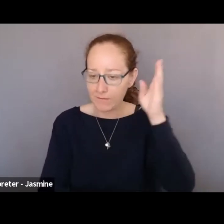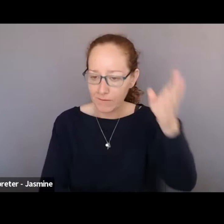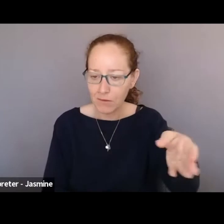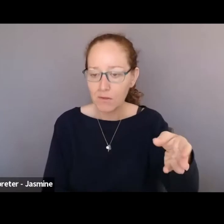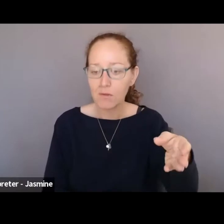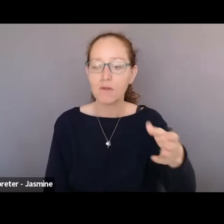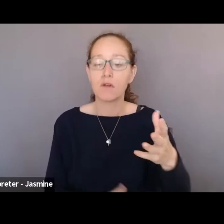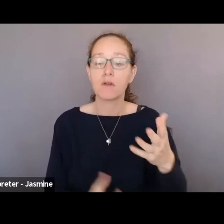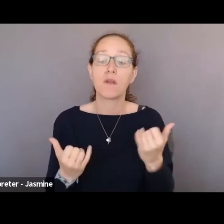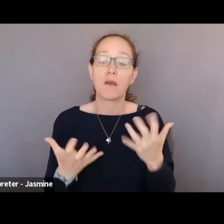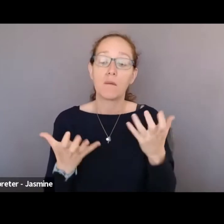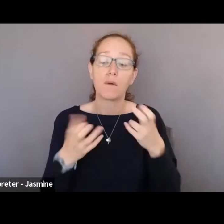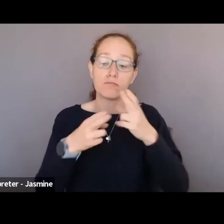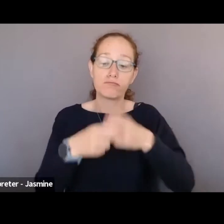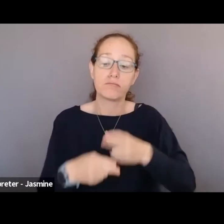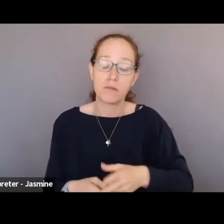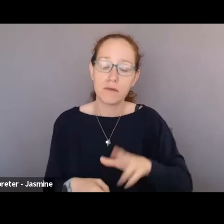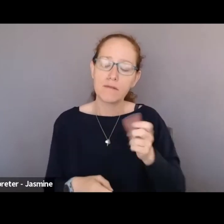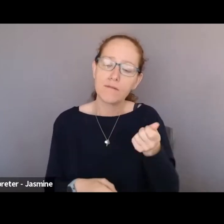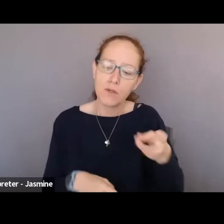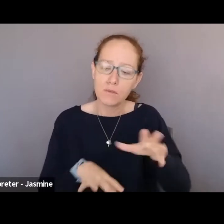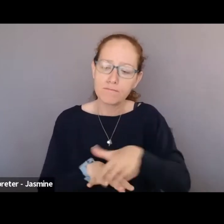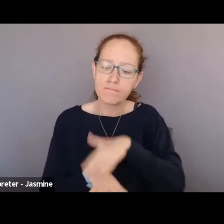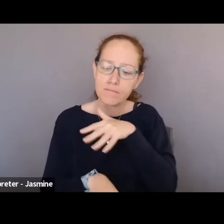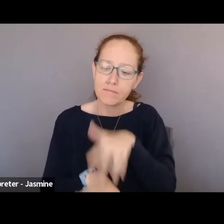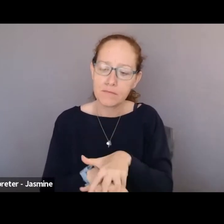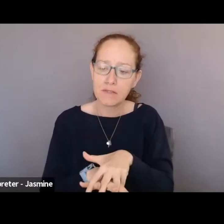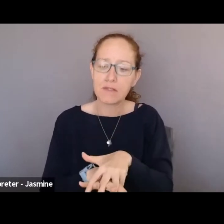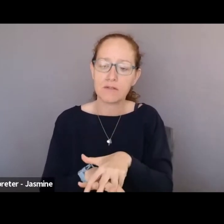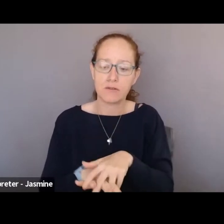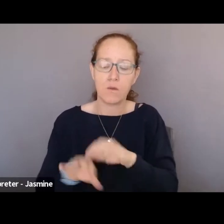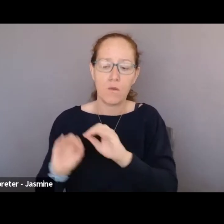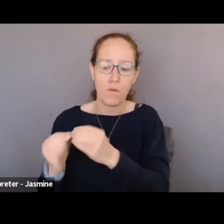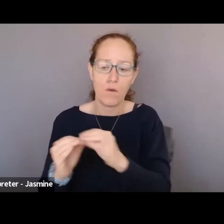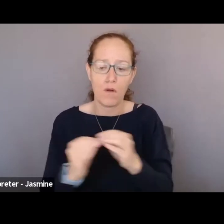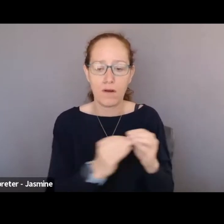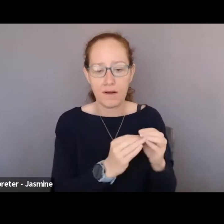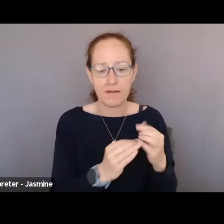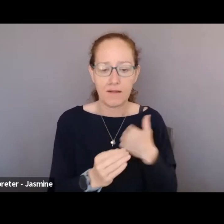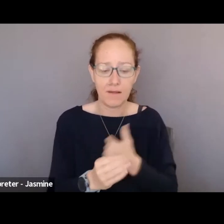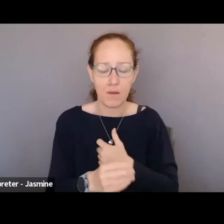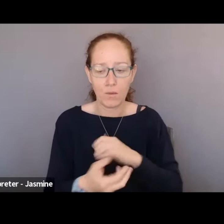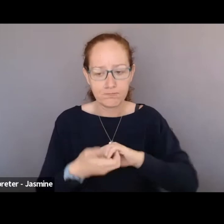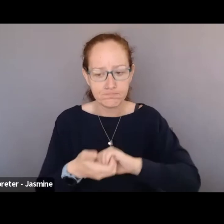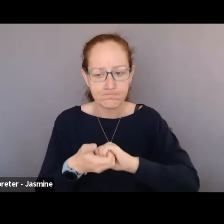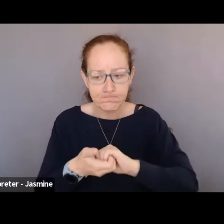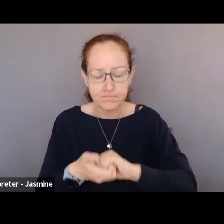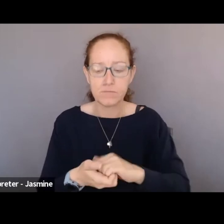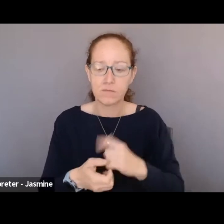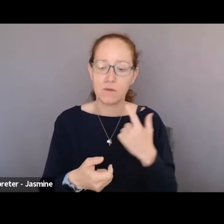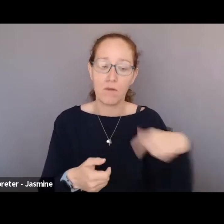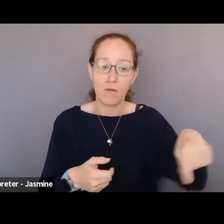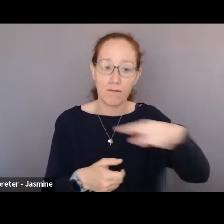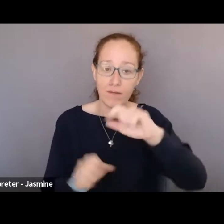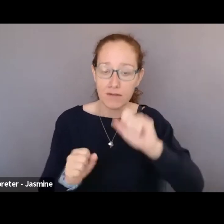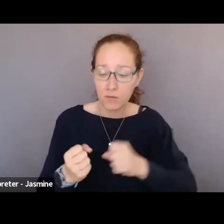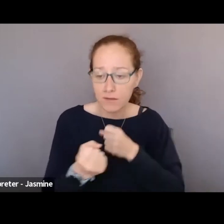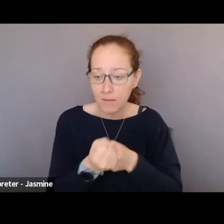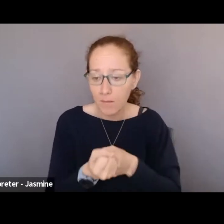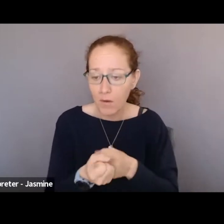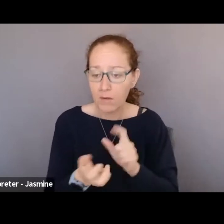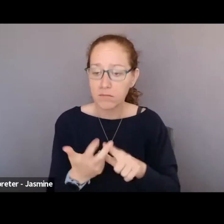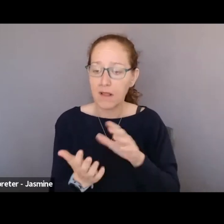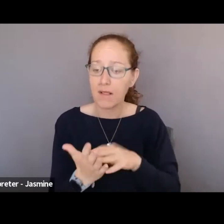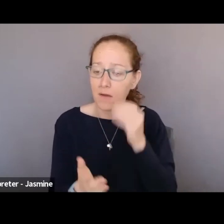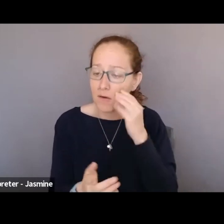with that we can all support and learn from. I'm going to share those in the chat right now. We have the